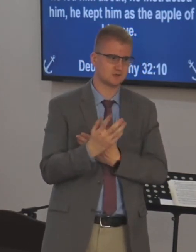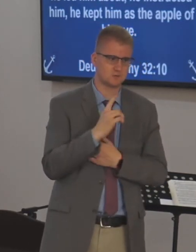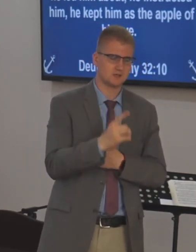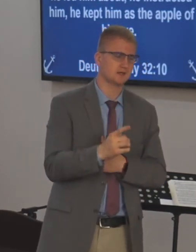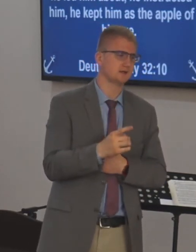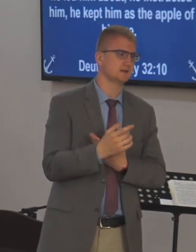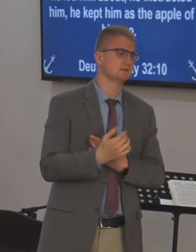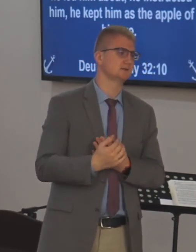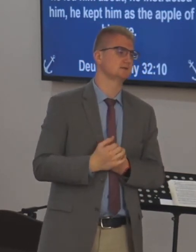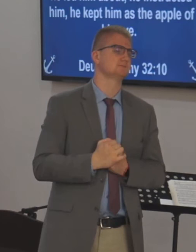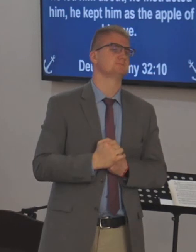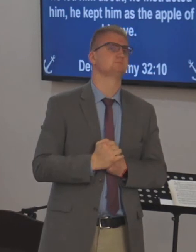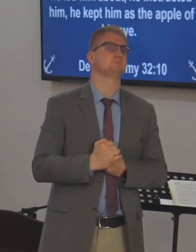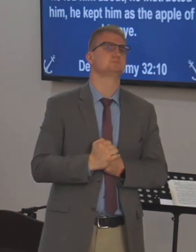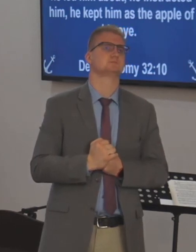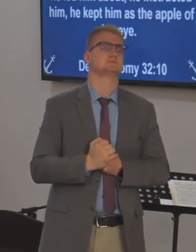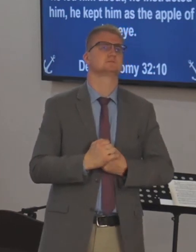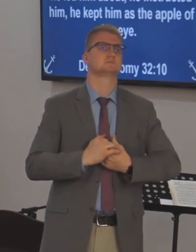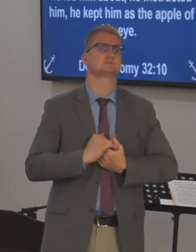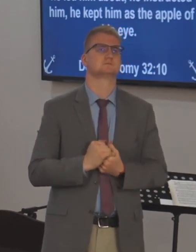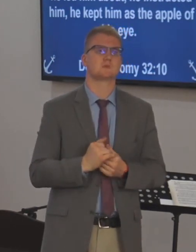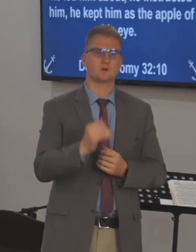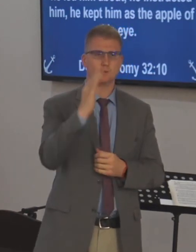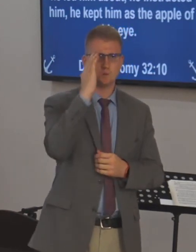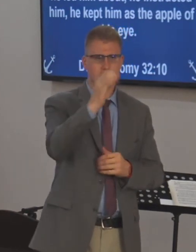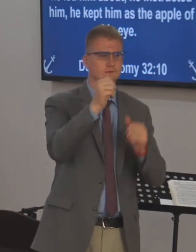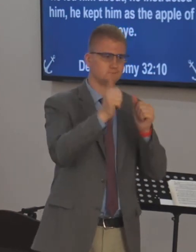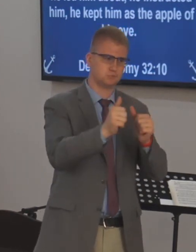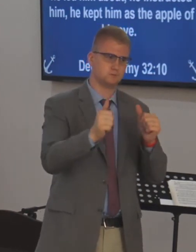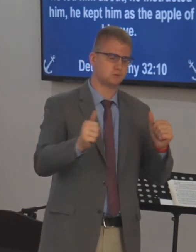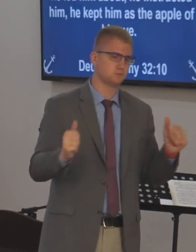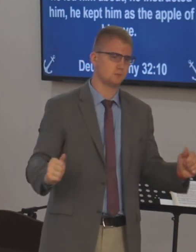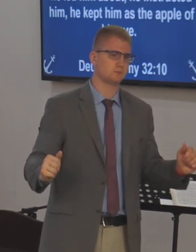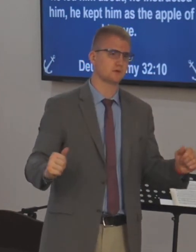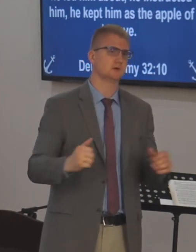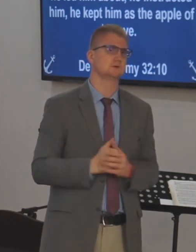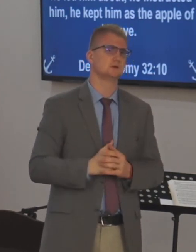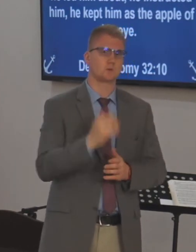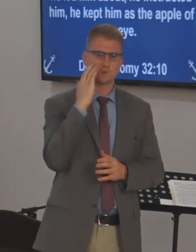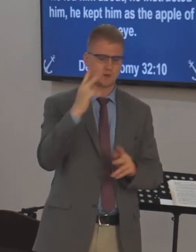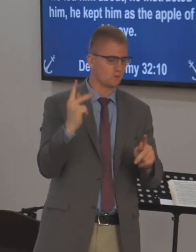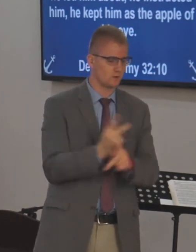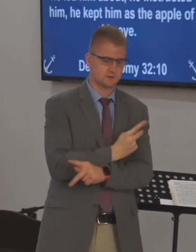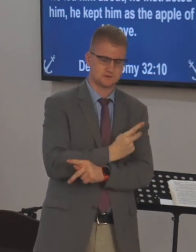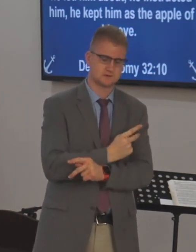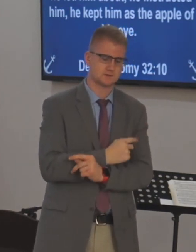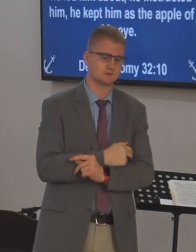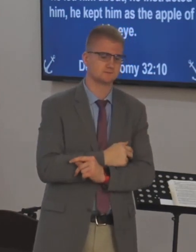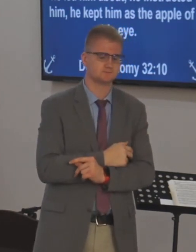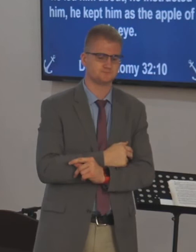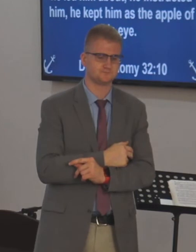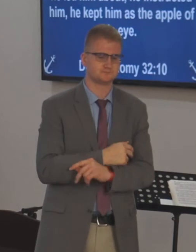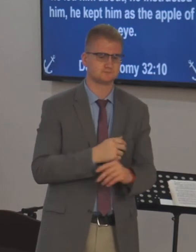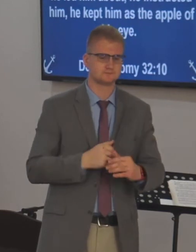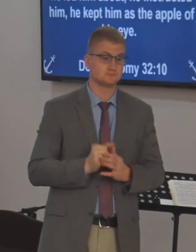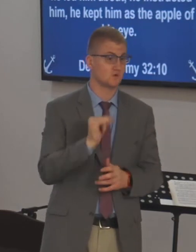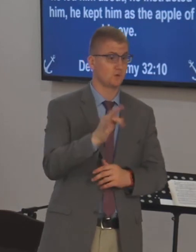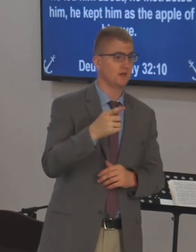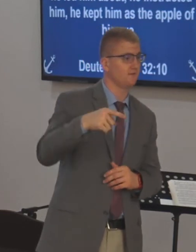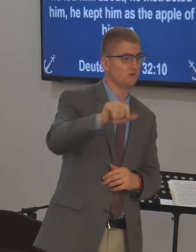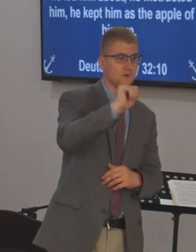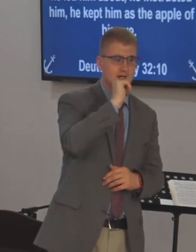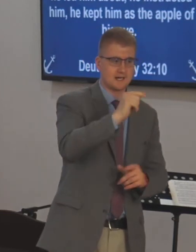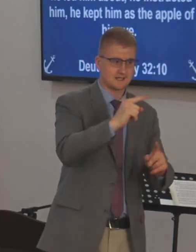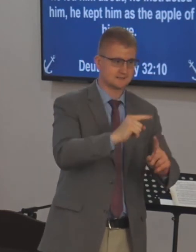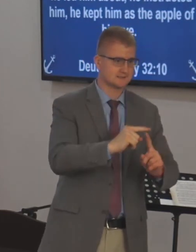It's prophesied. You want to know something? It's going to get worse. Because once we're gone, you know what? If you're not saved here tonight and you haven't